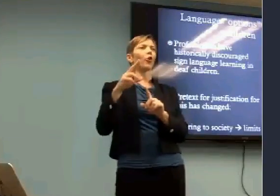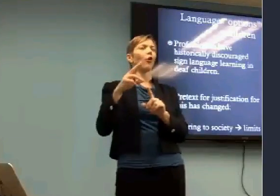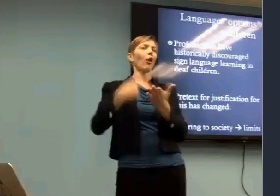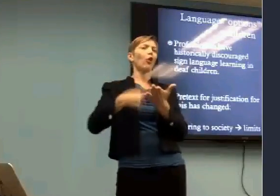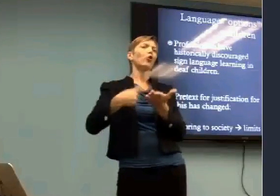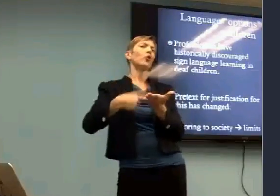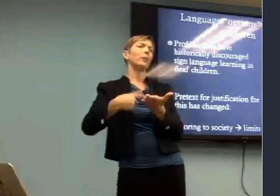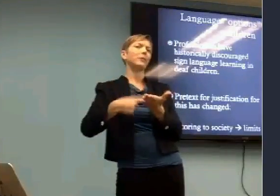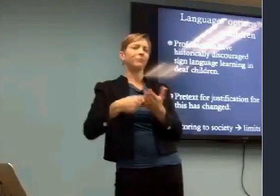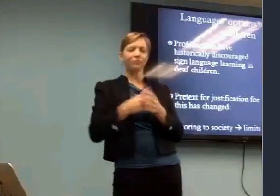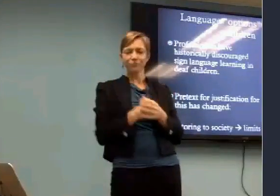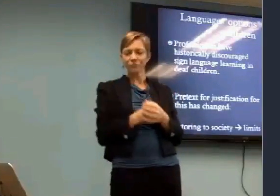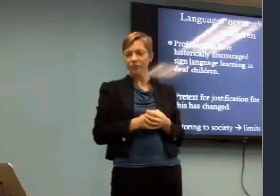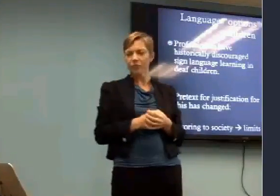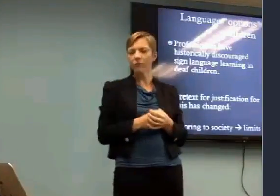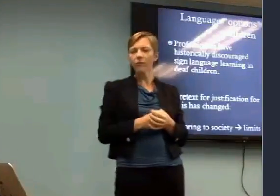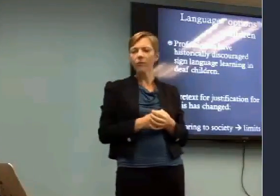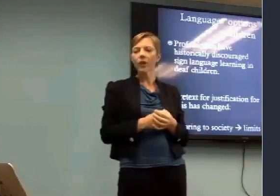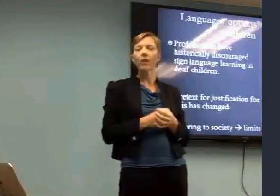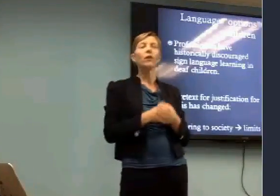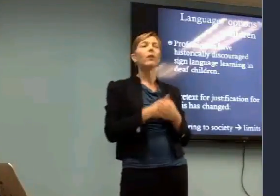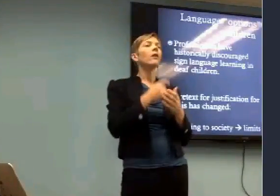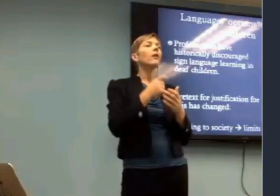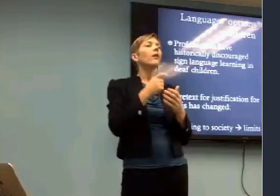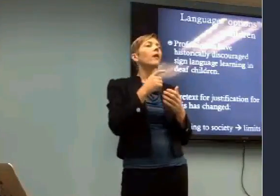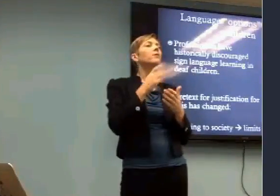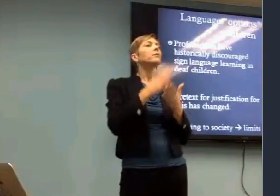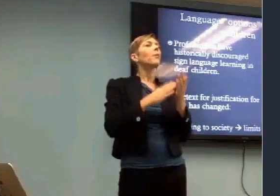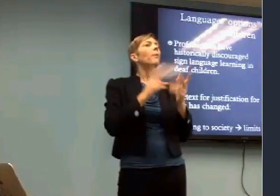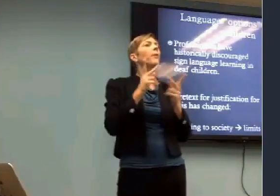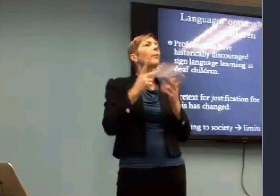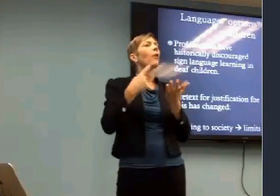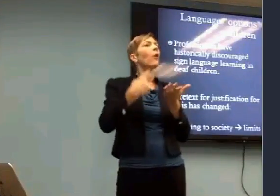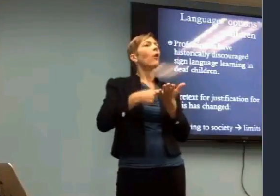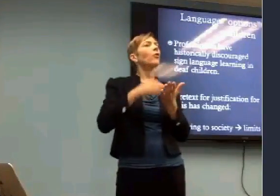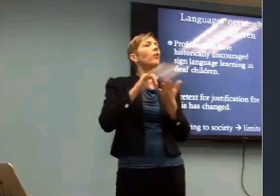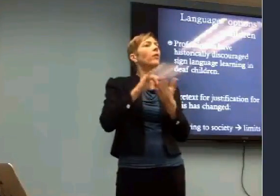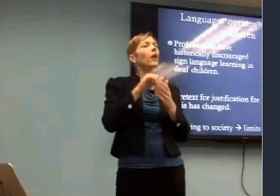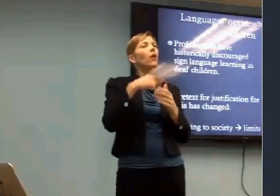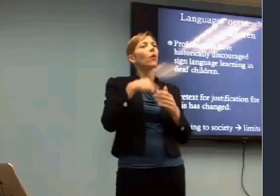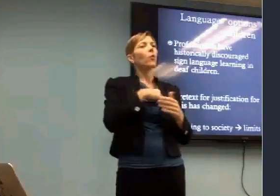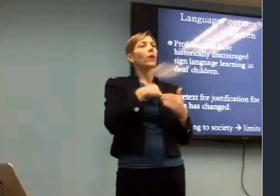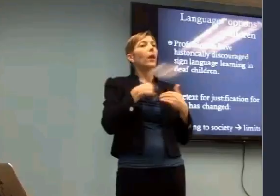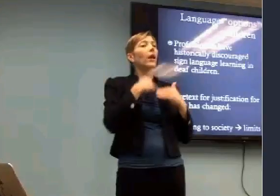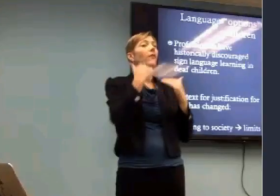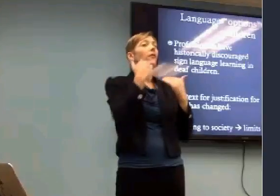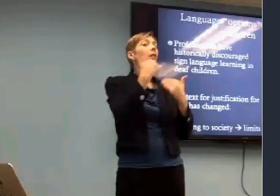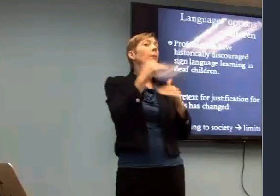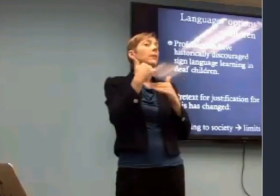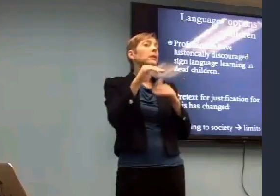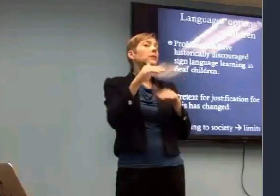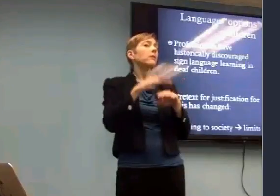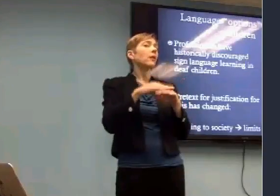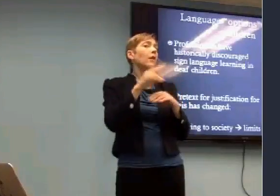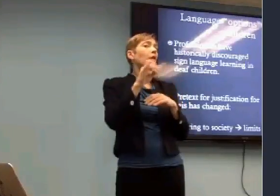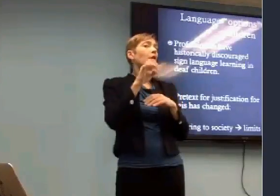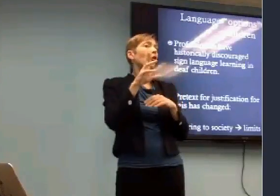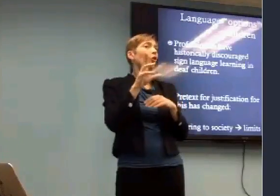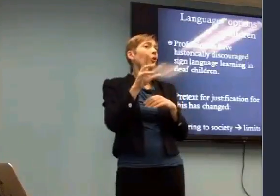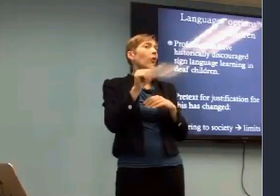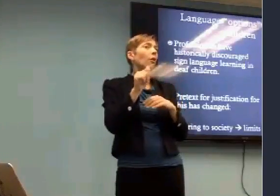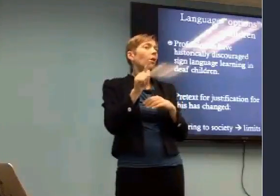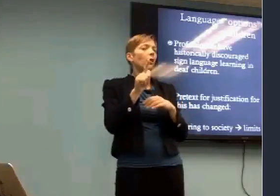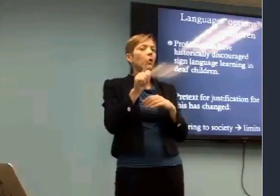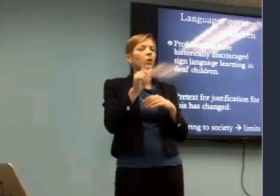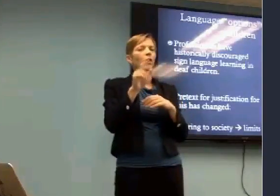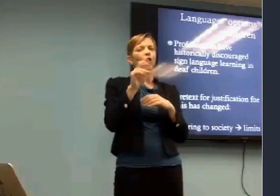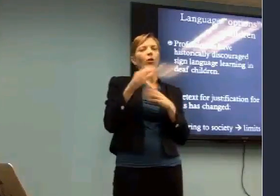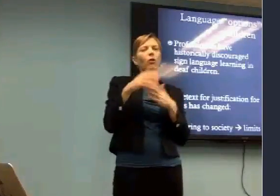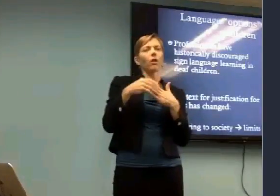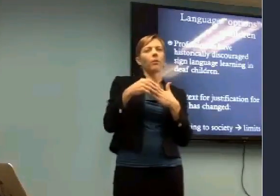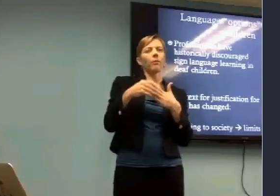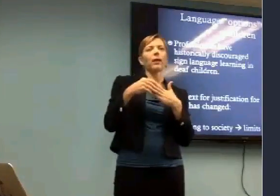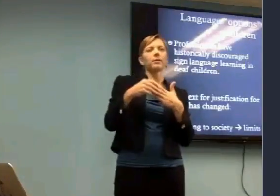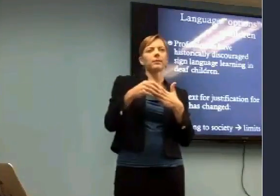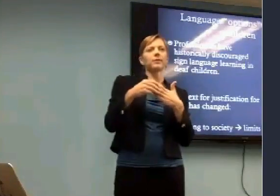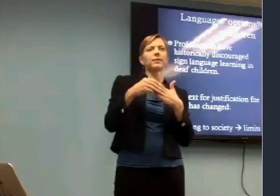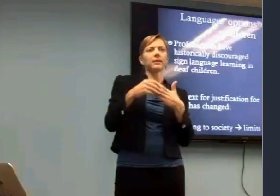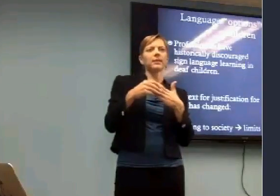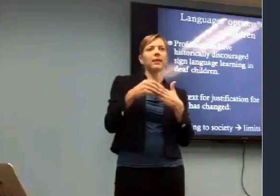from a neurological perspective. There's a neural argument. The argument is that we have limitations